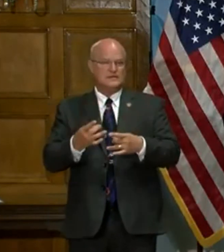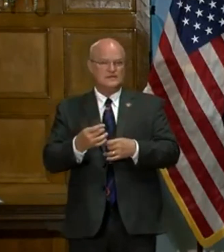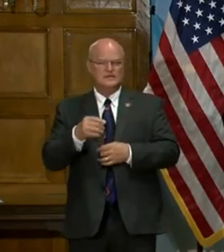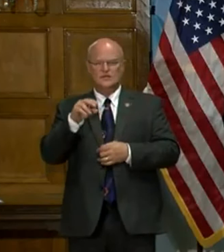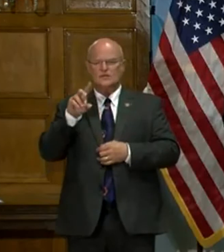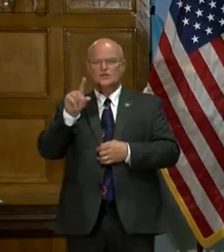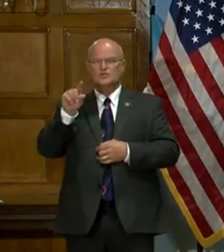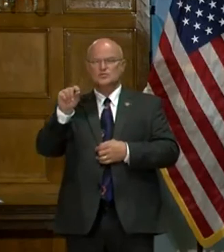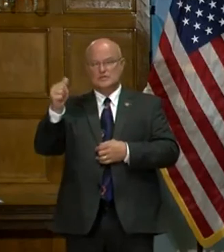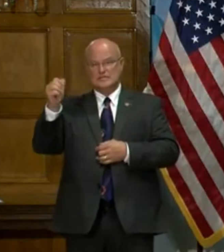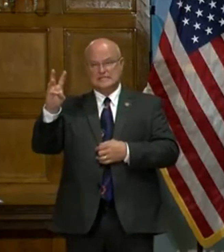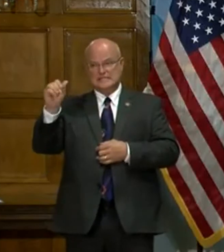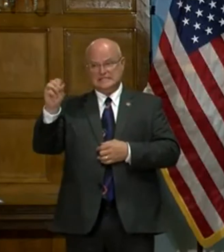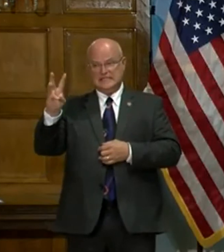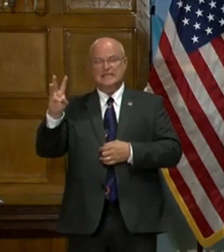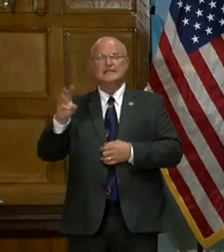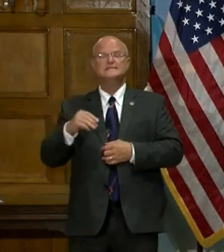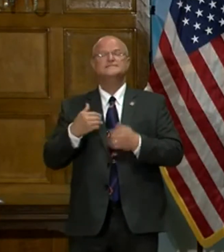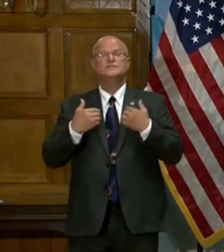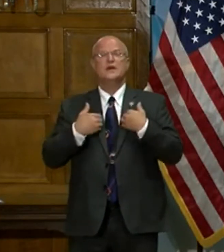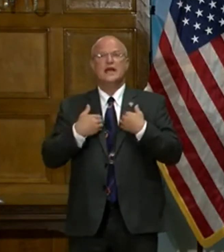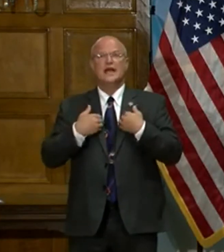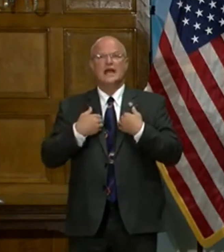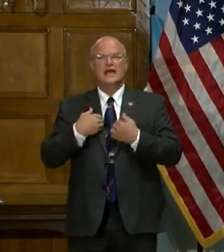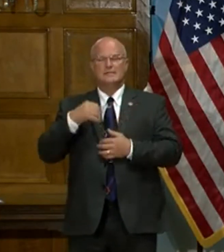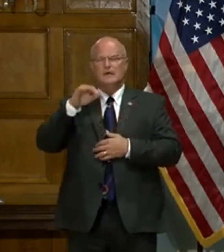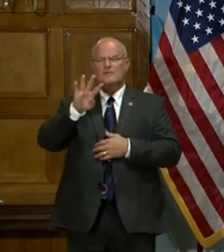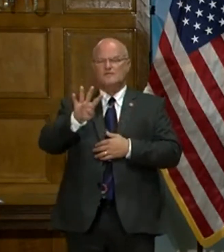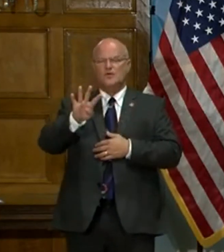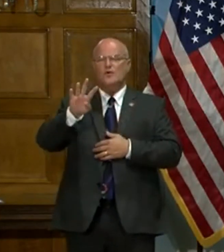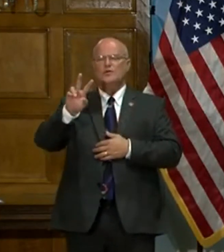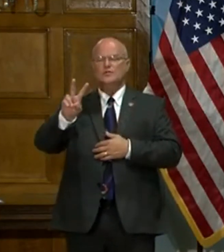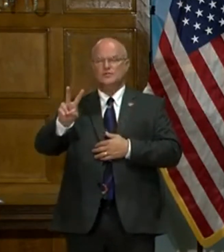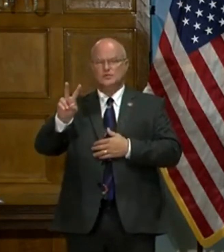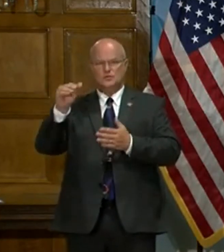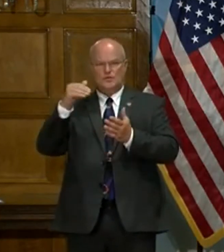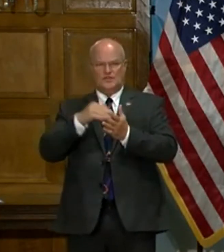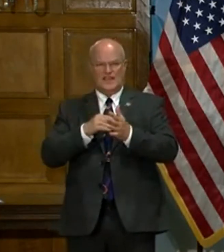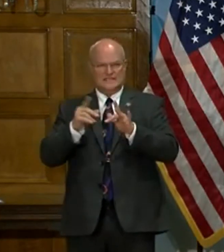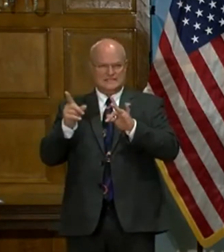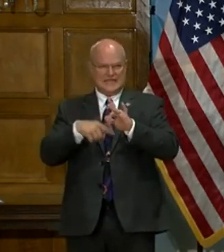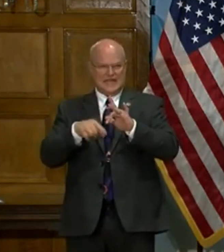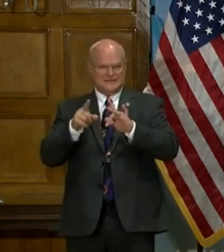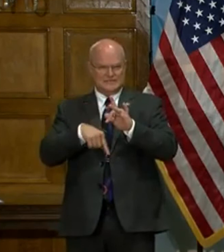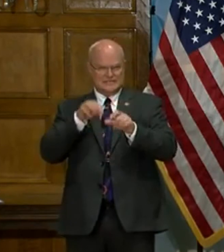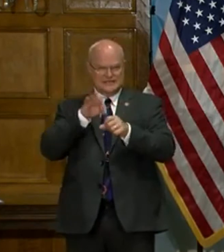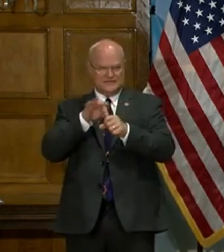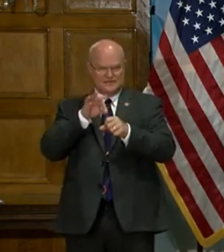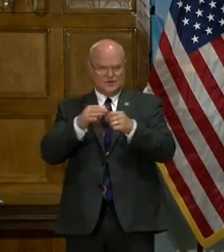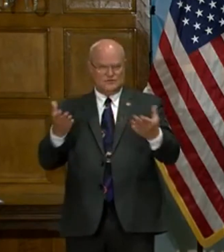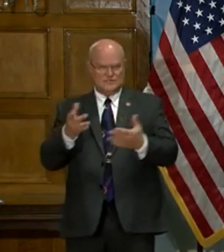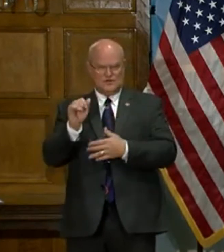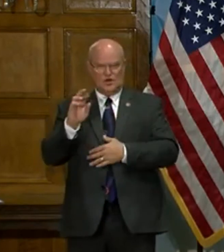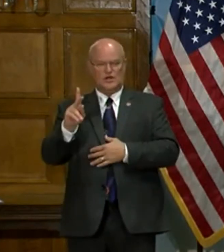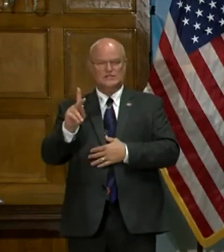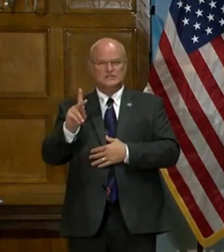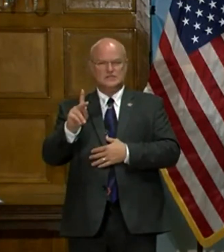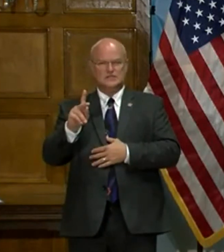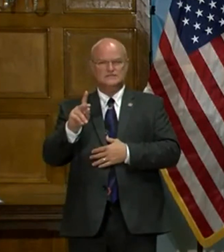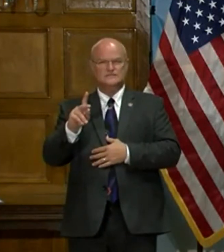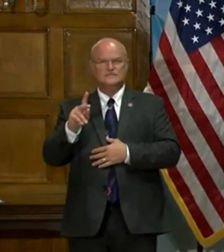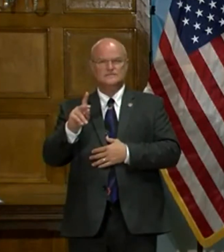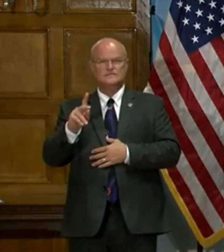In 2016, there were around 42,000 absentee votes here in Arkansas.